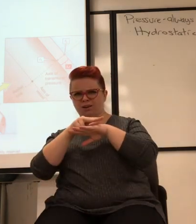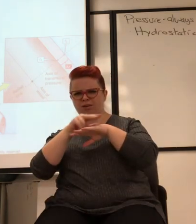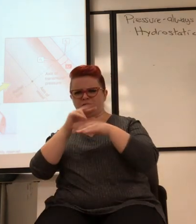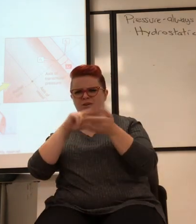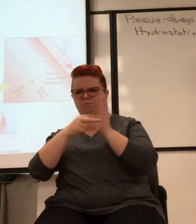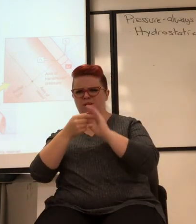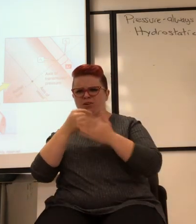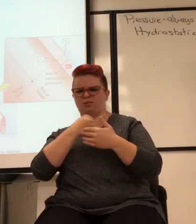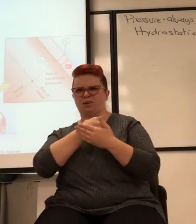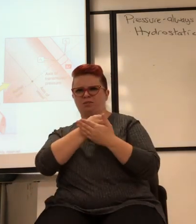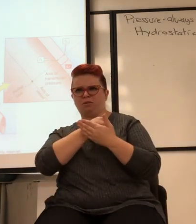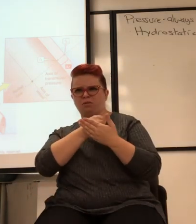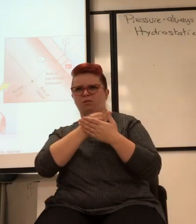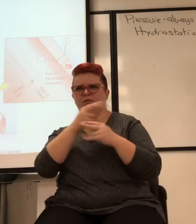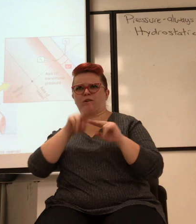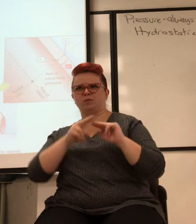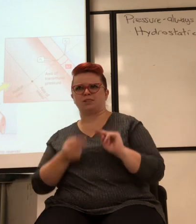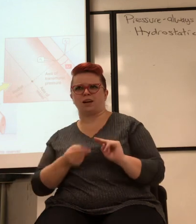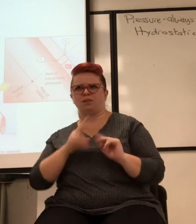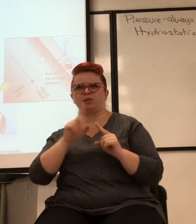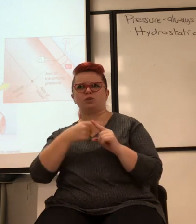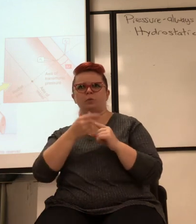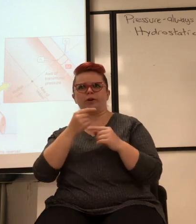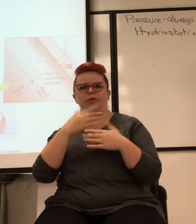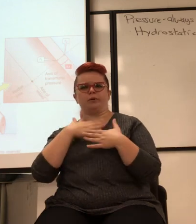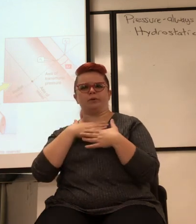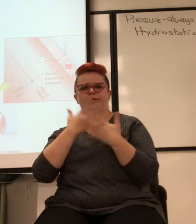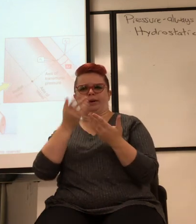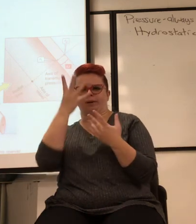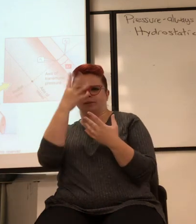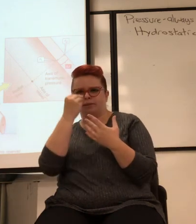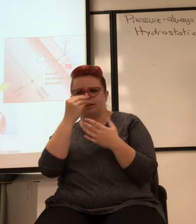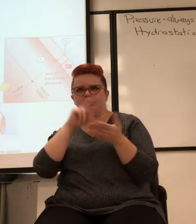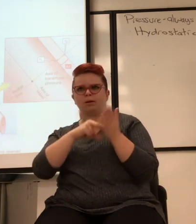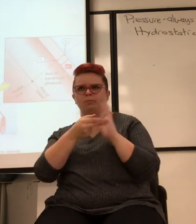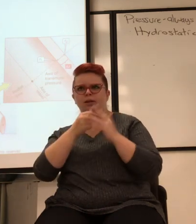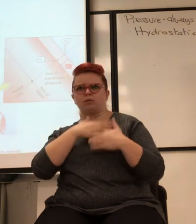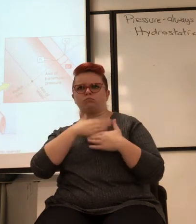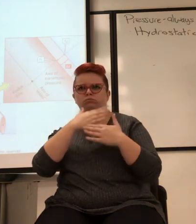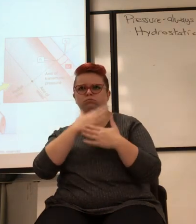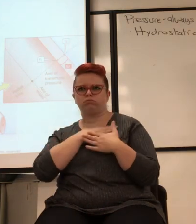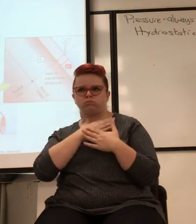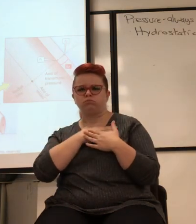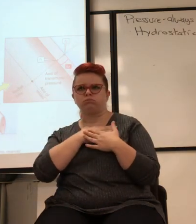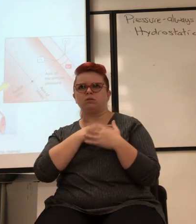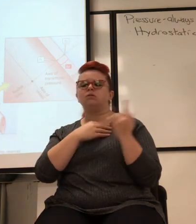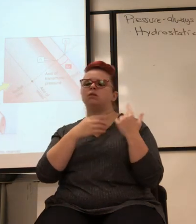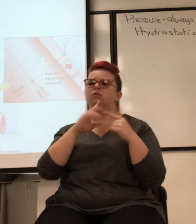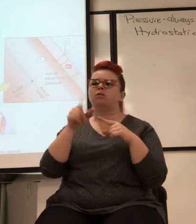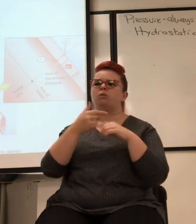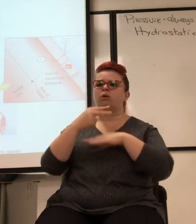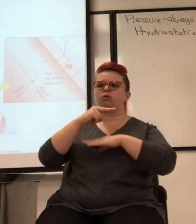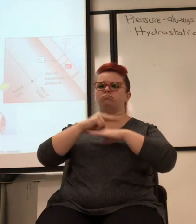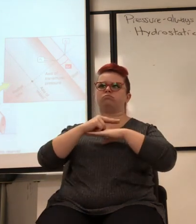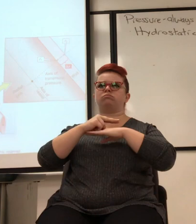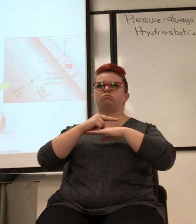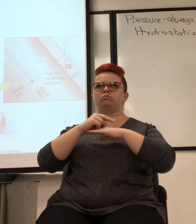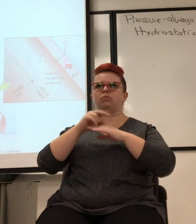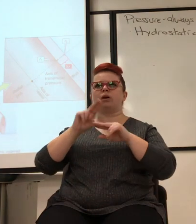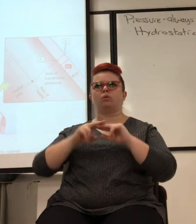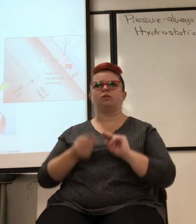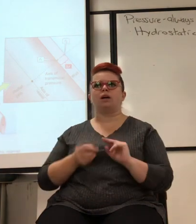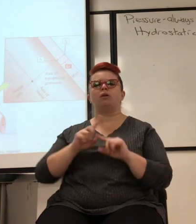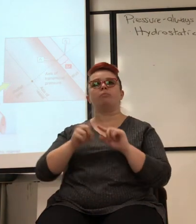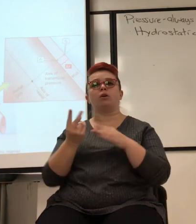Yeah. While you're relaxed, that's why it goes down. Yeah. But when you stand up, you trigger a reflex. And